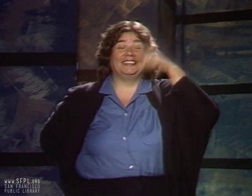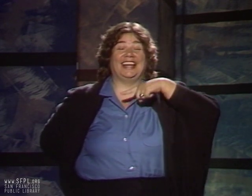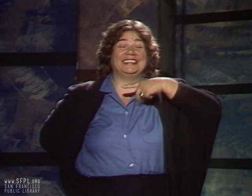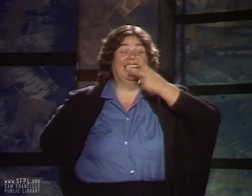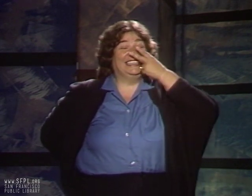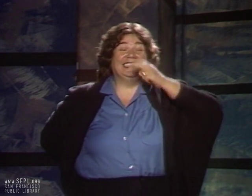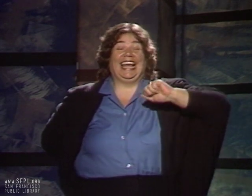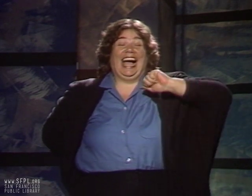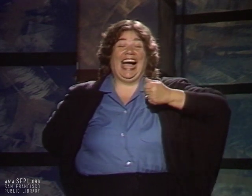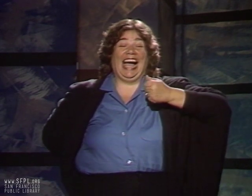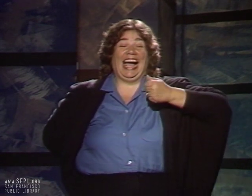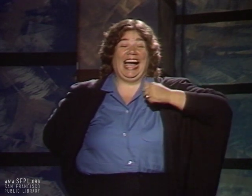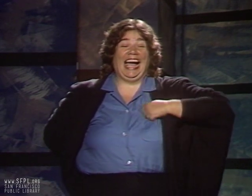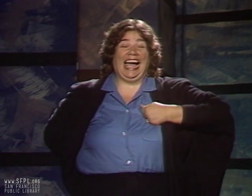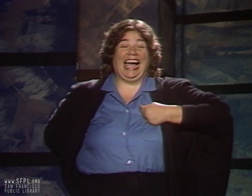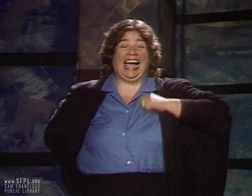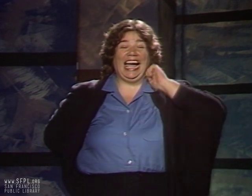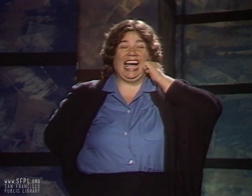See how. How. How.